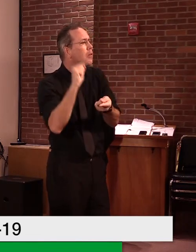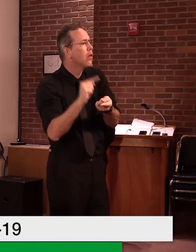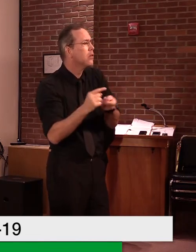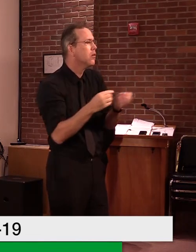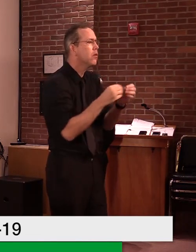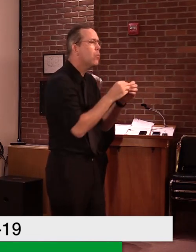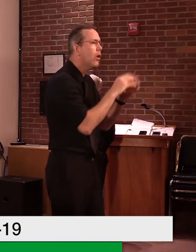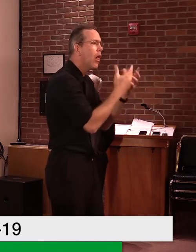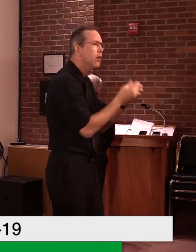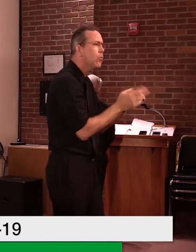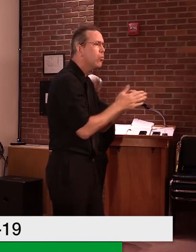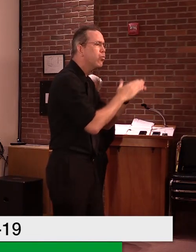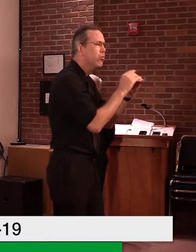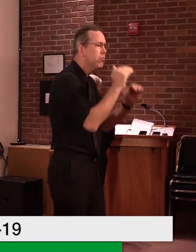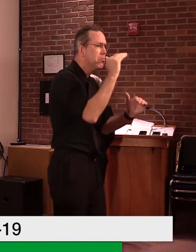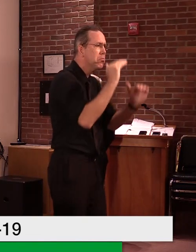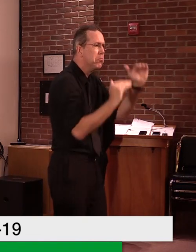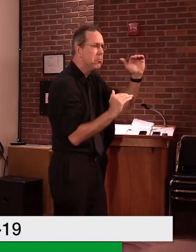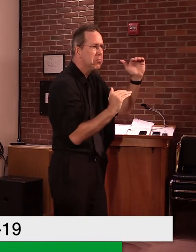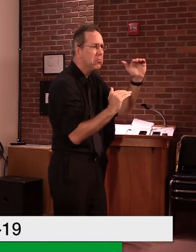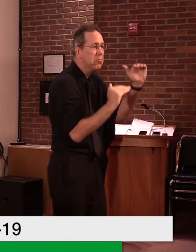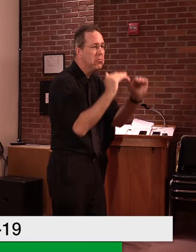successful we are.